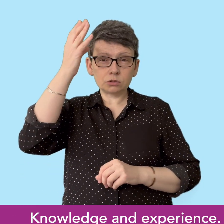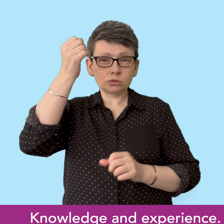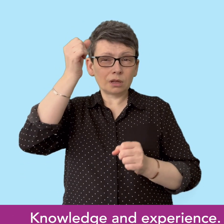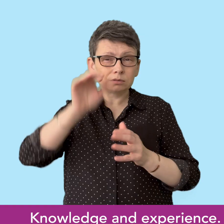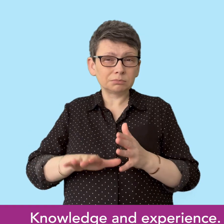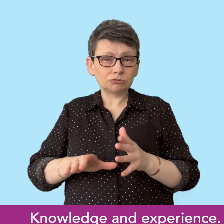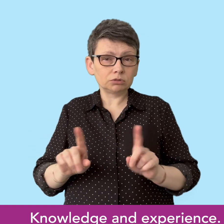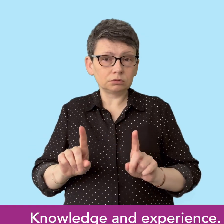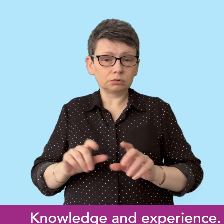Knowledge and experience.